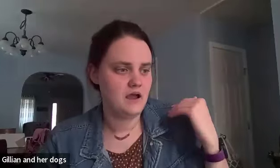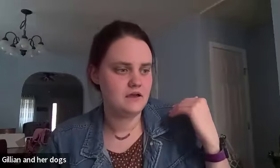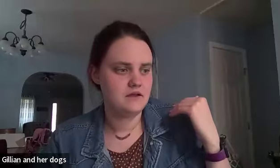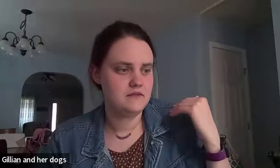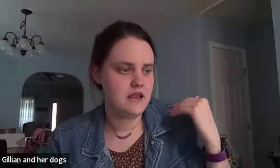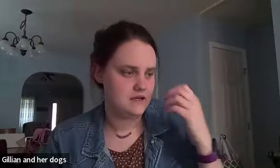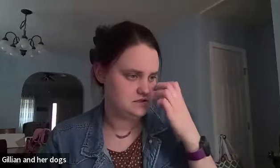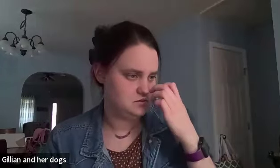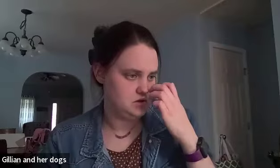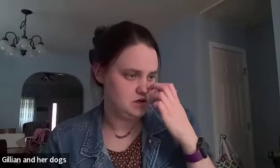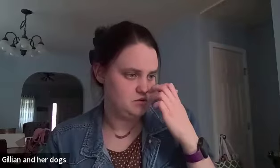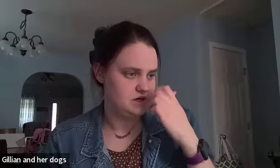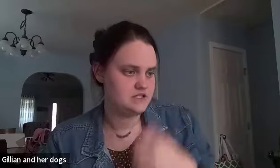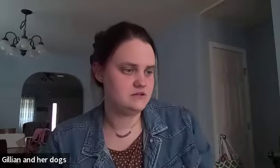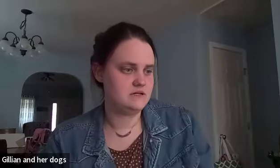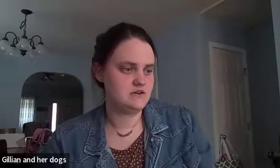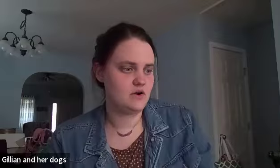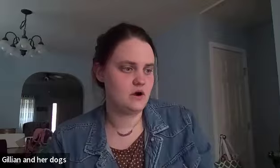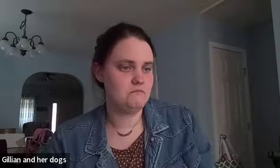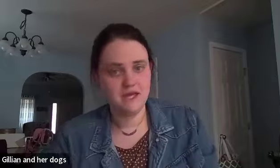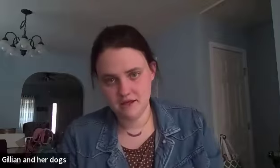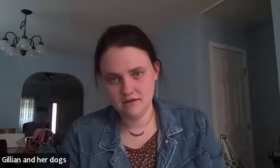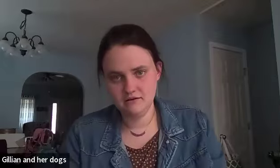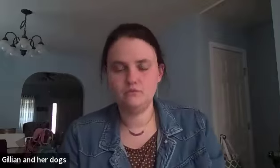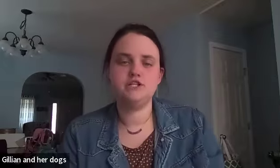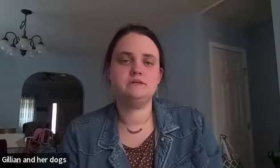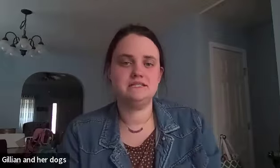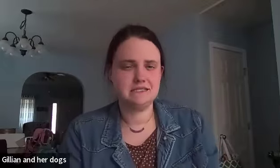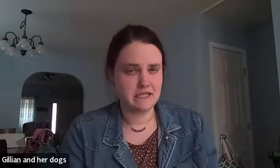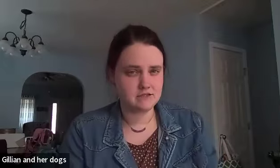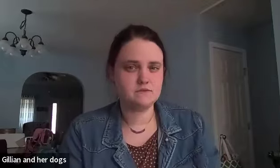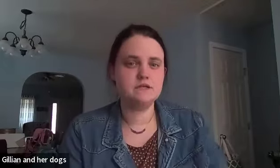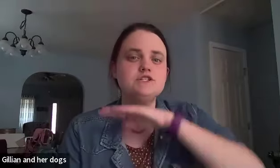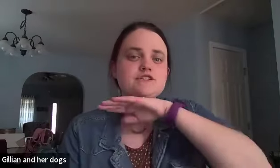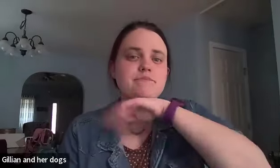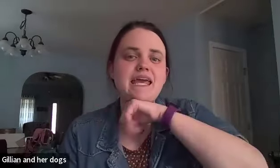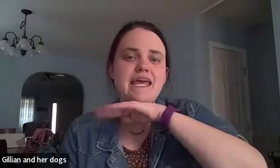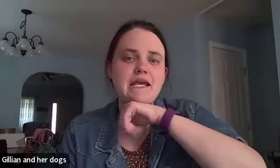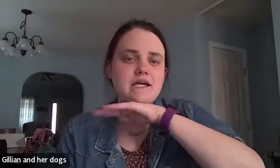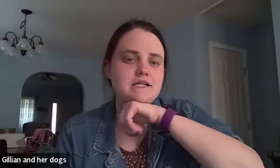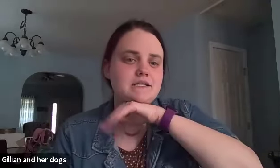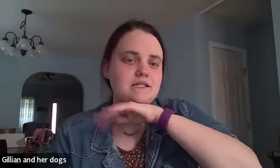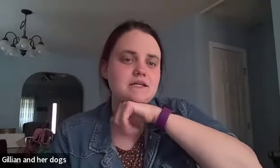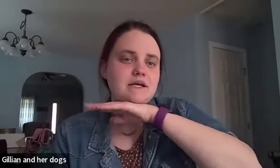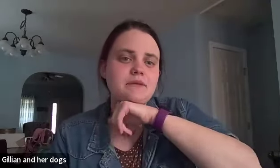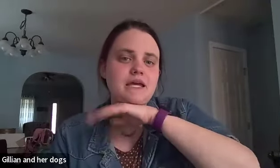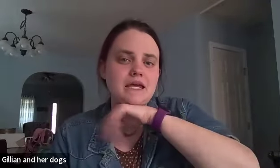Okay. The next one we're going to do is our pig, which we did last week, which is pig,